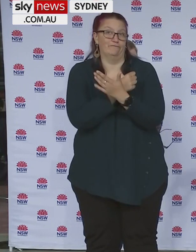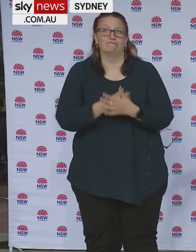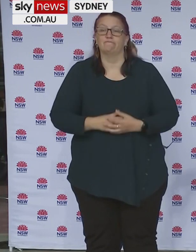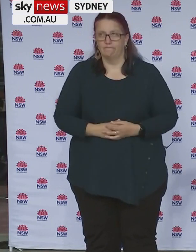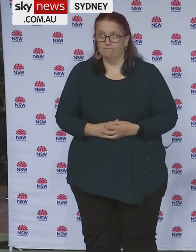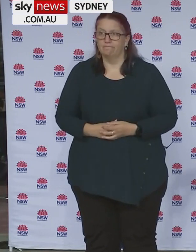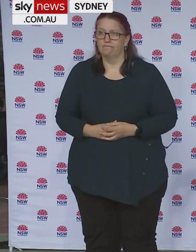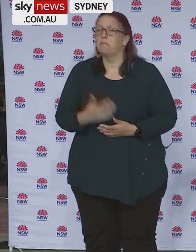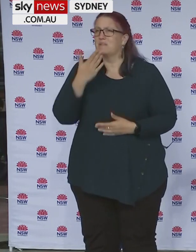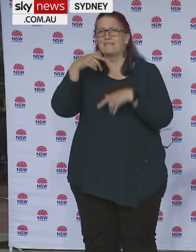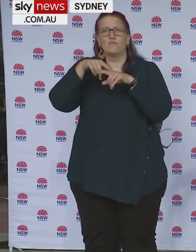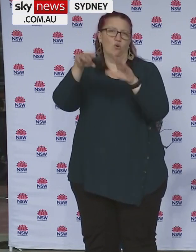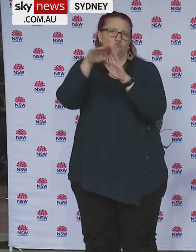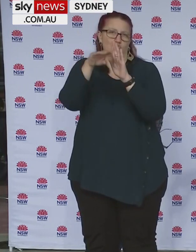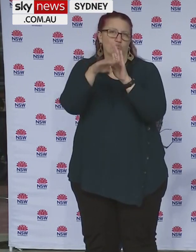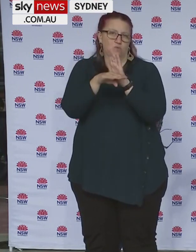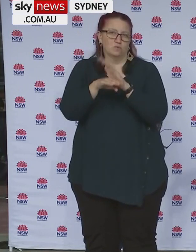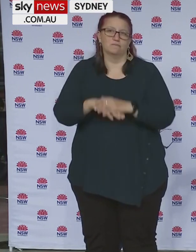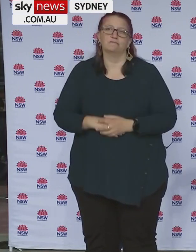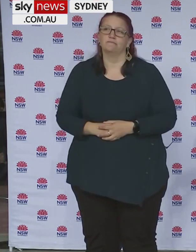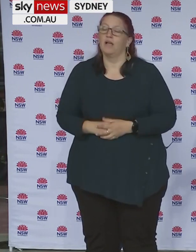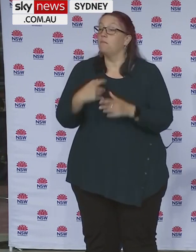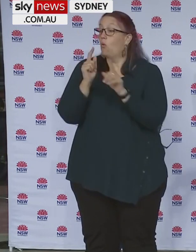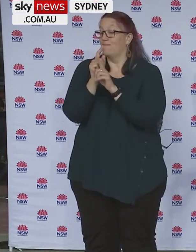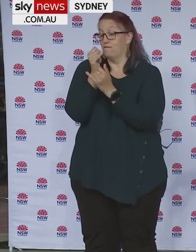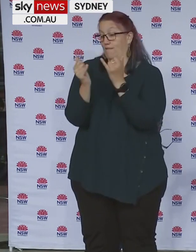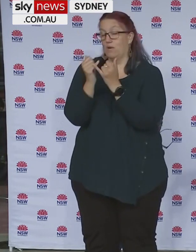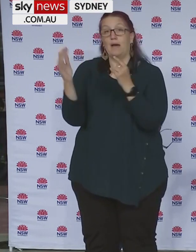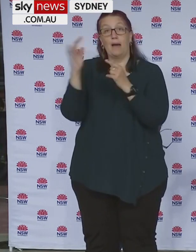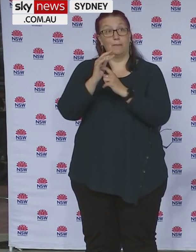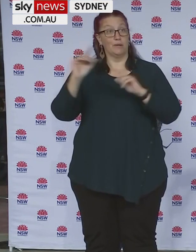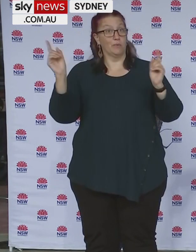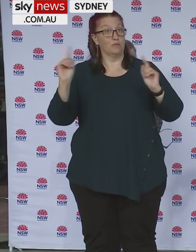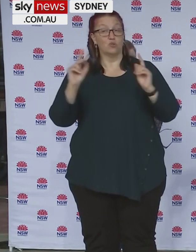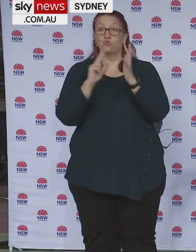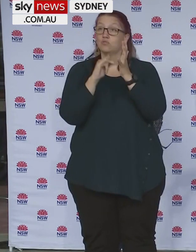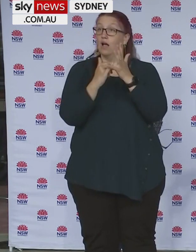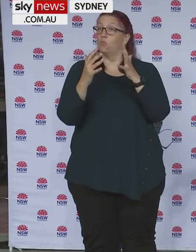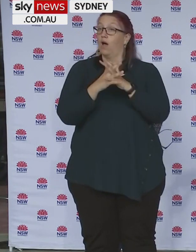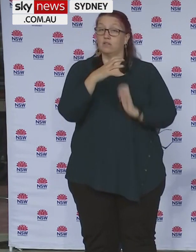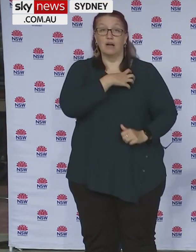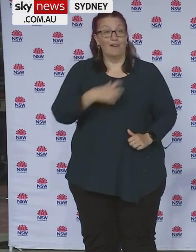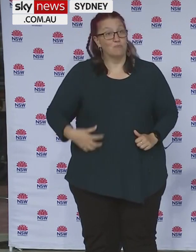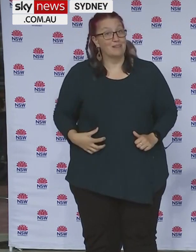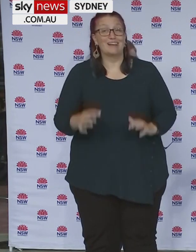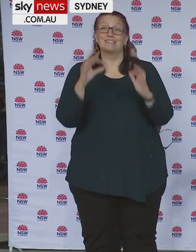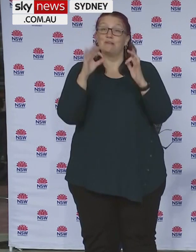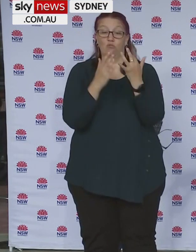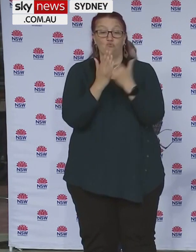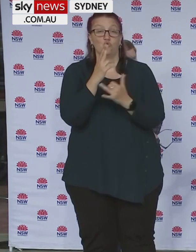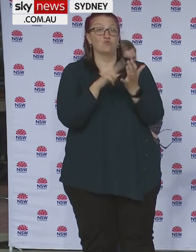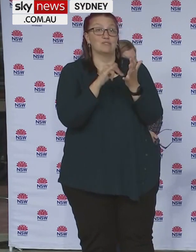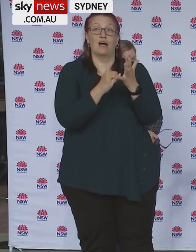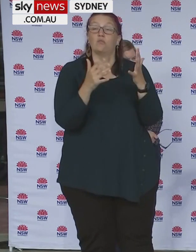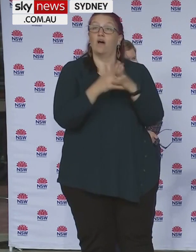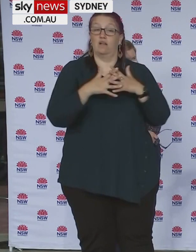South Wales Government, through New South Wales Health, and I want to thank the entire New South Wales Health, the Secretary and Deputy Secretary Pearce